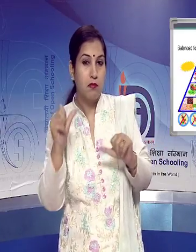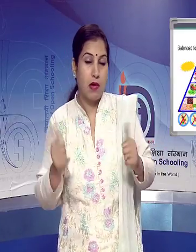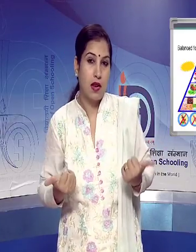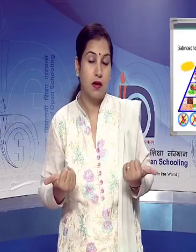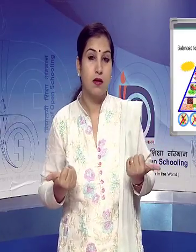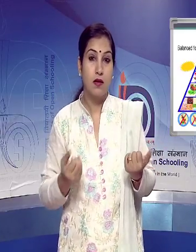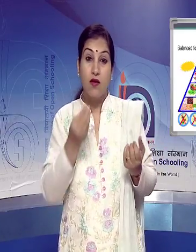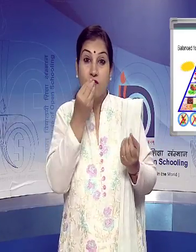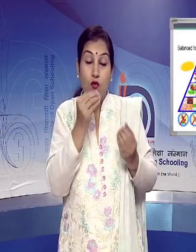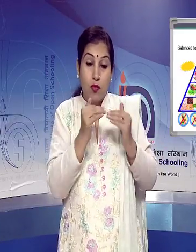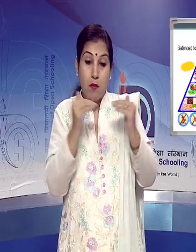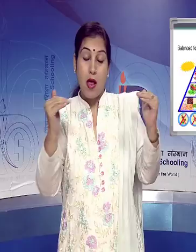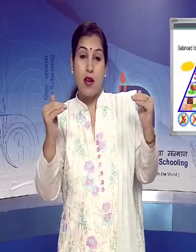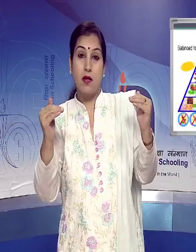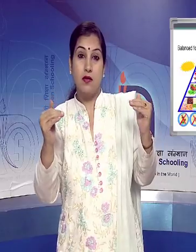balanced food for diet.